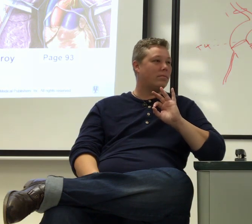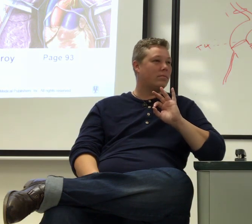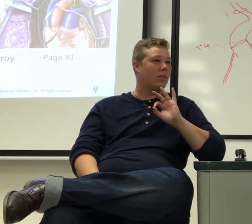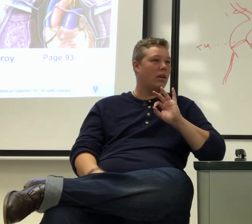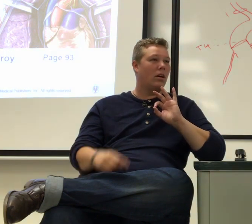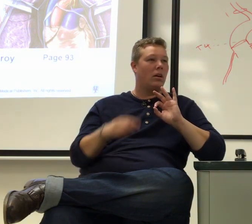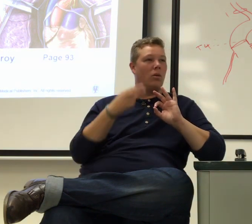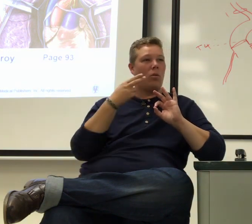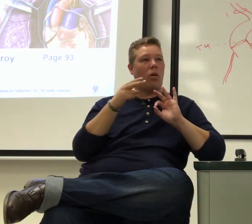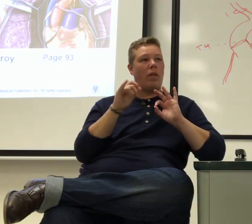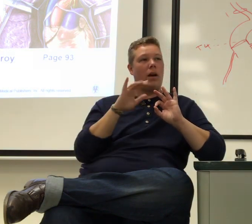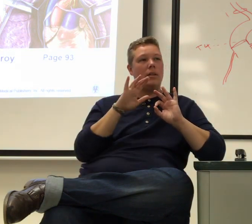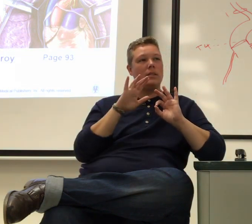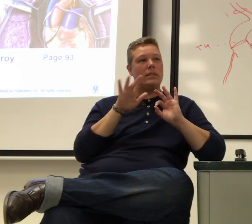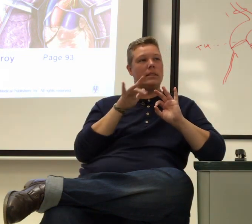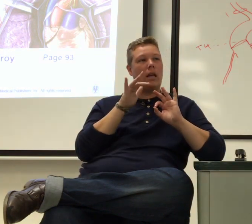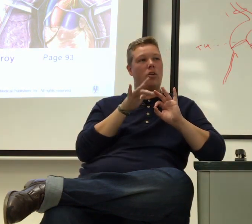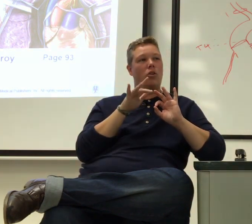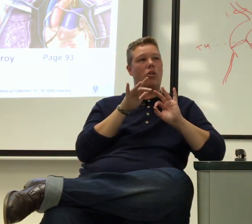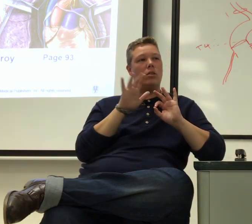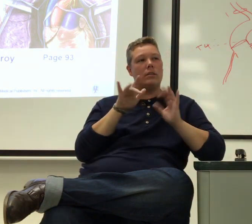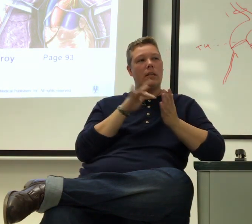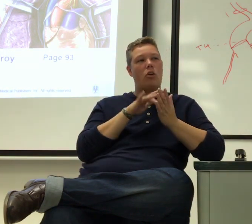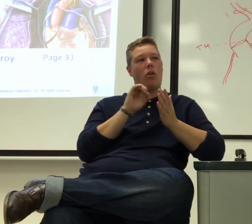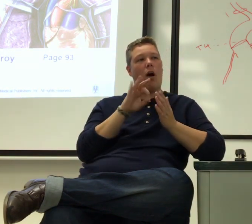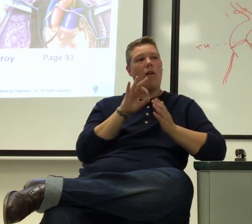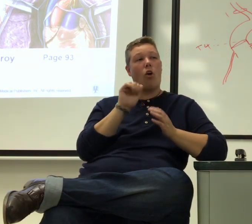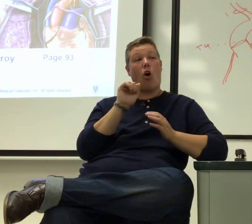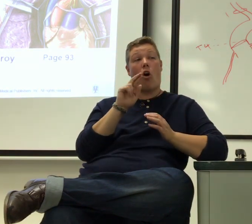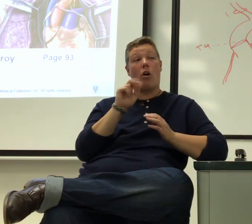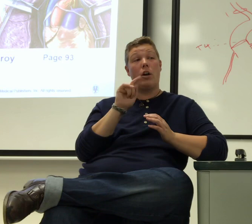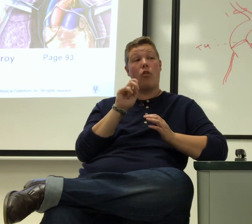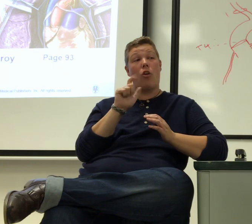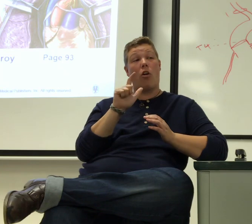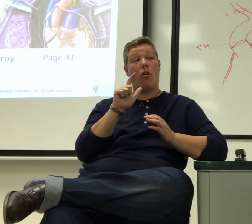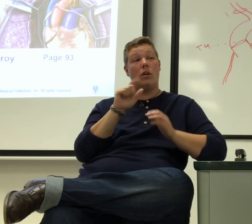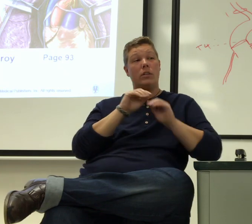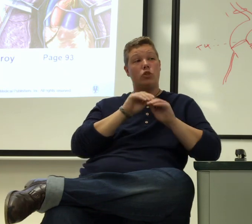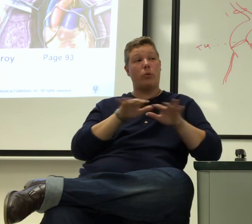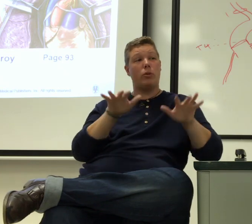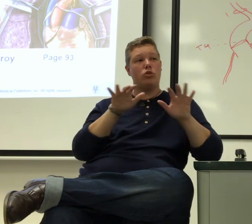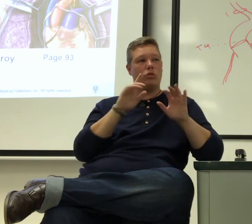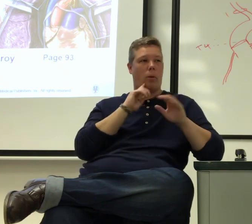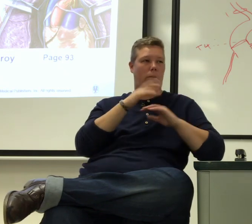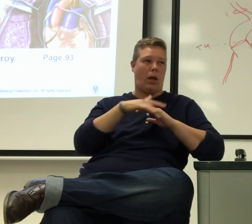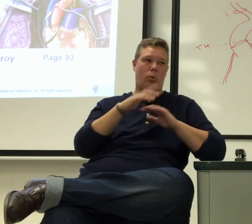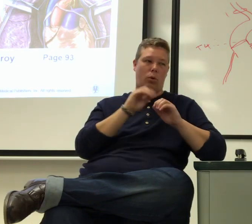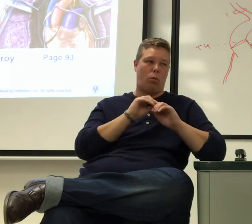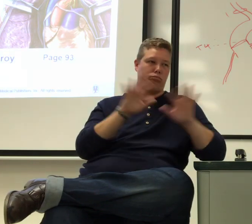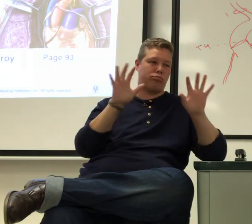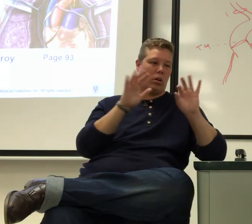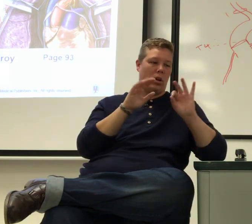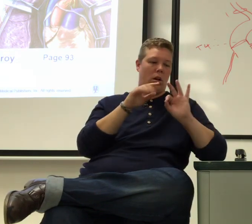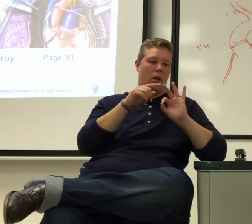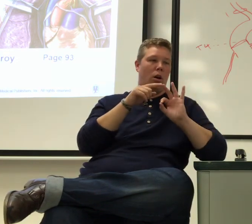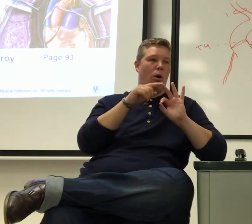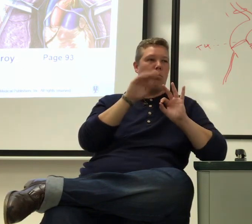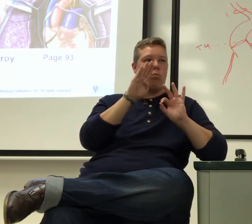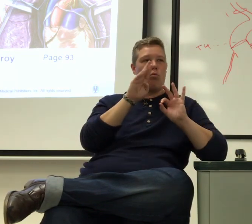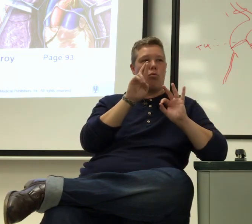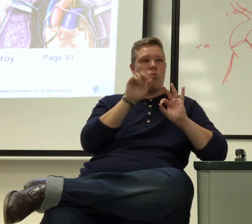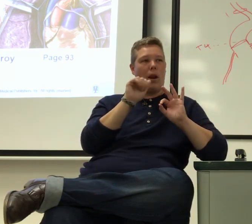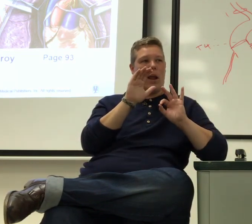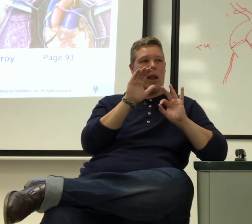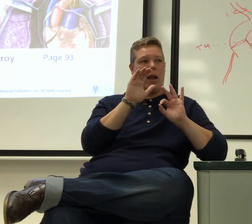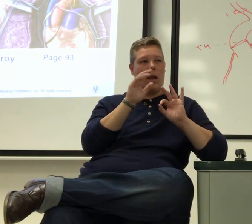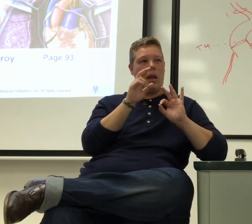They call this the center of arterial distribution. Blood gets everywhere. Okay, the aortic arch, number 1 is the brachiocephalic trunk.